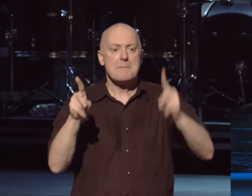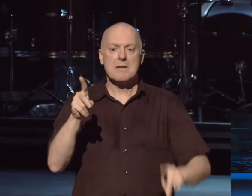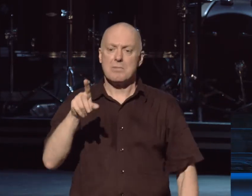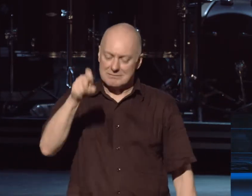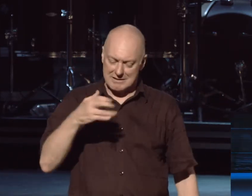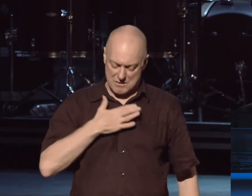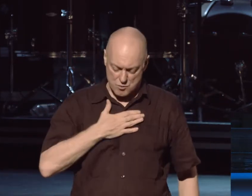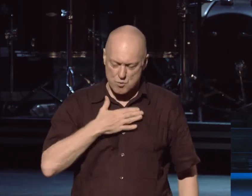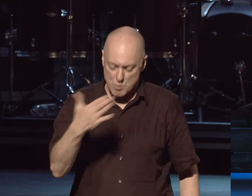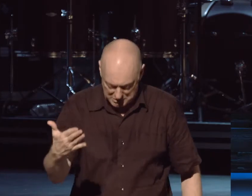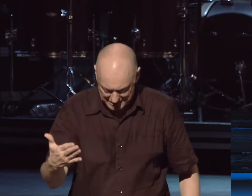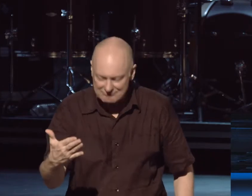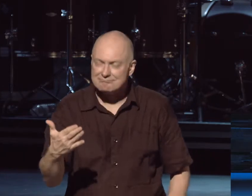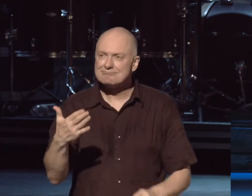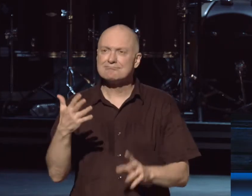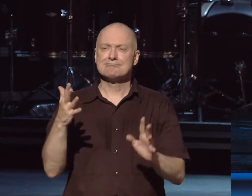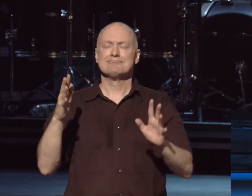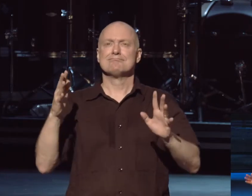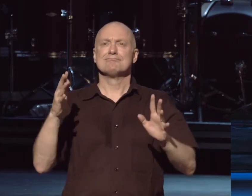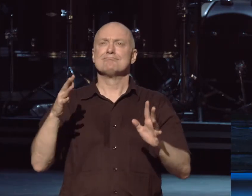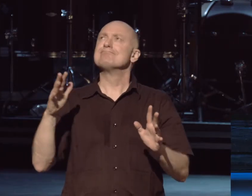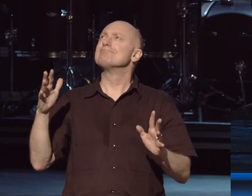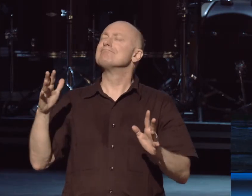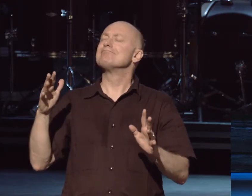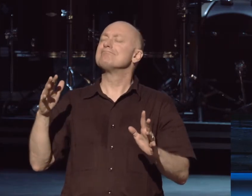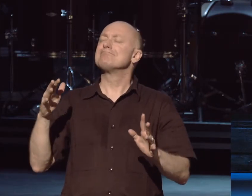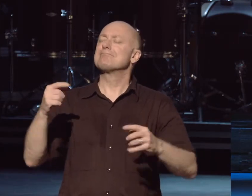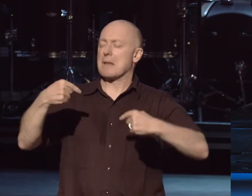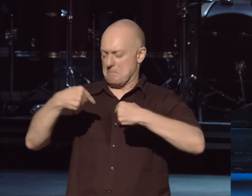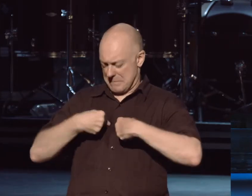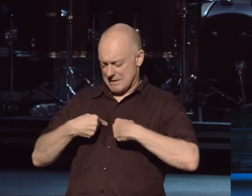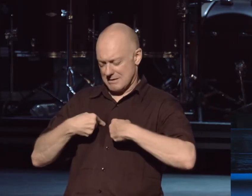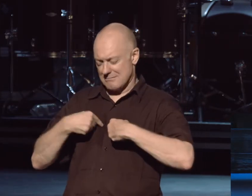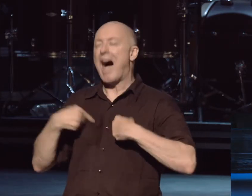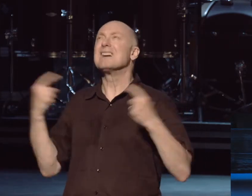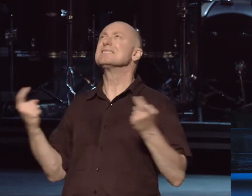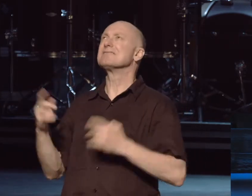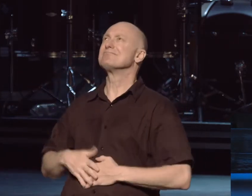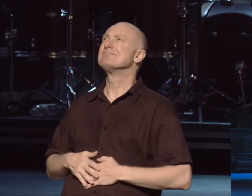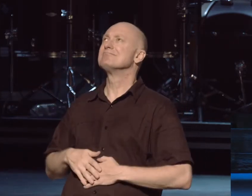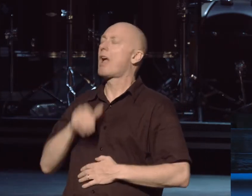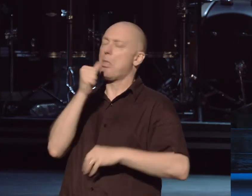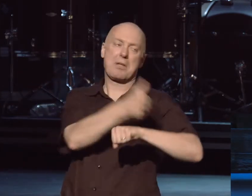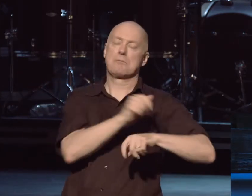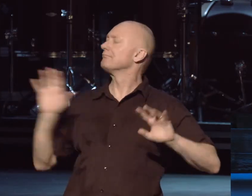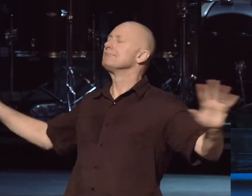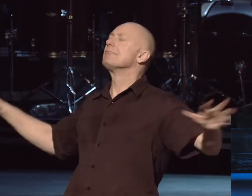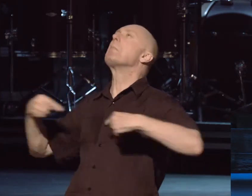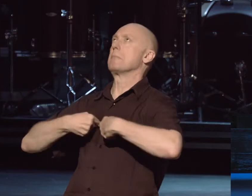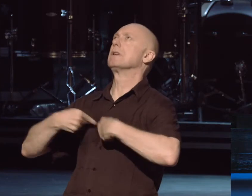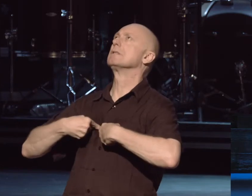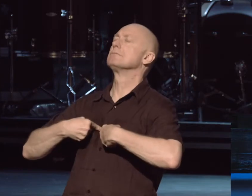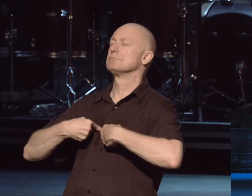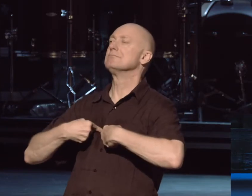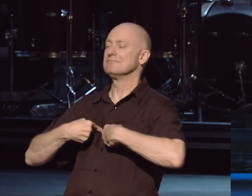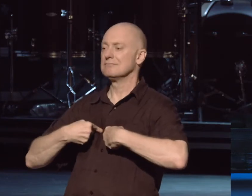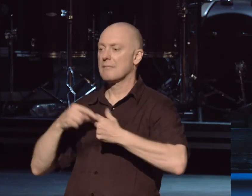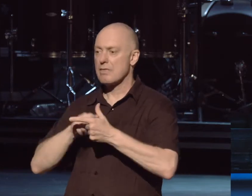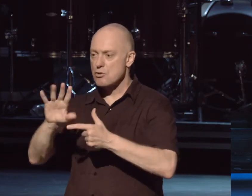and right theology before God to own their sin and not make excuses, that will become a difference maker in your